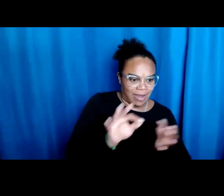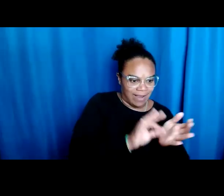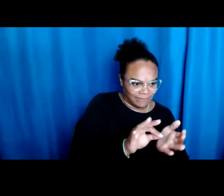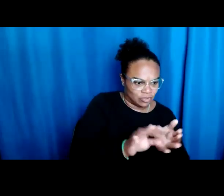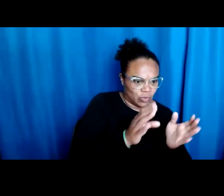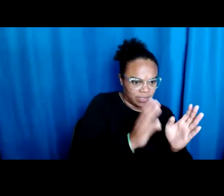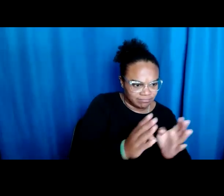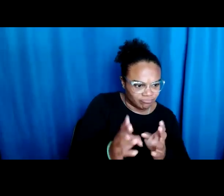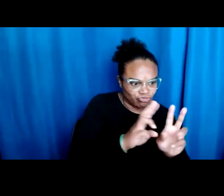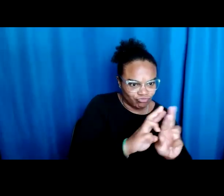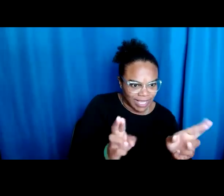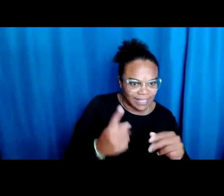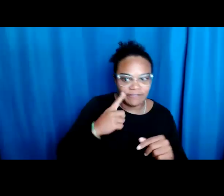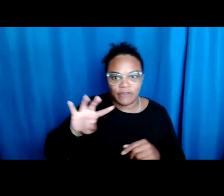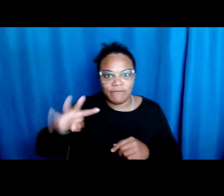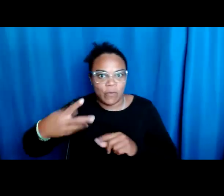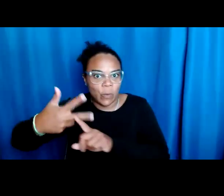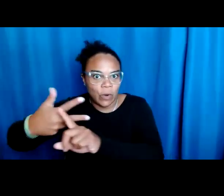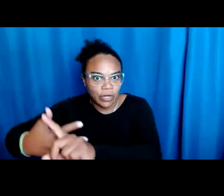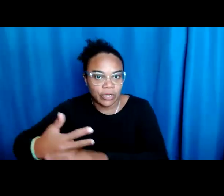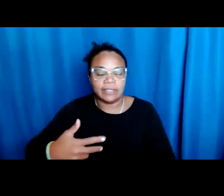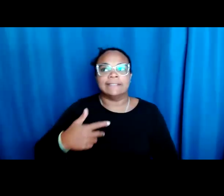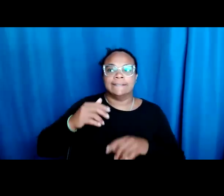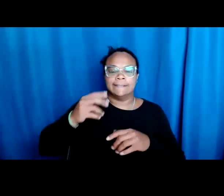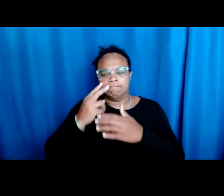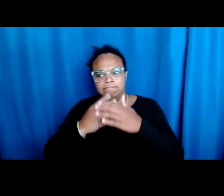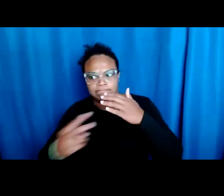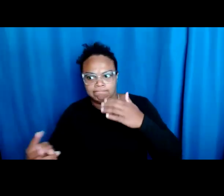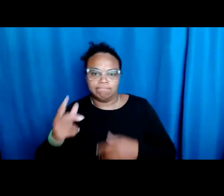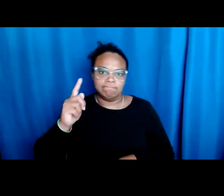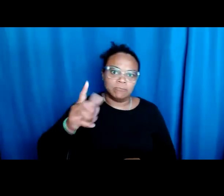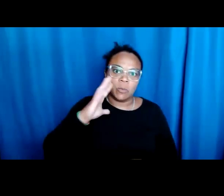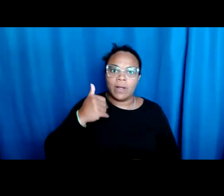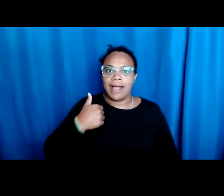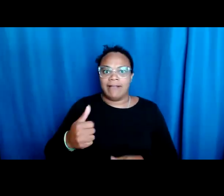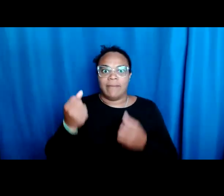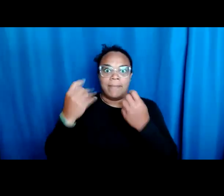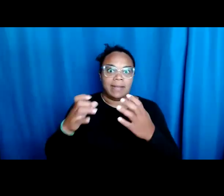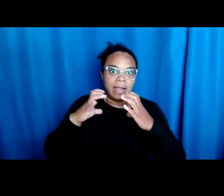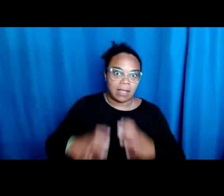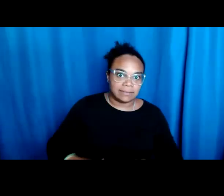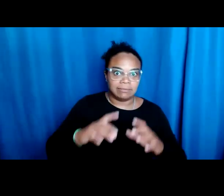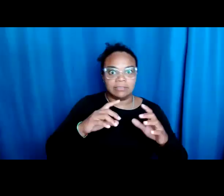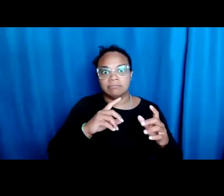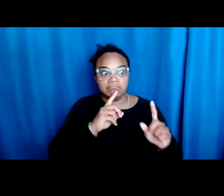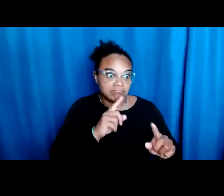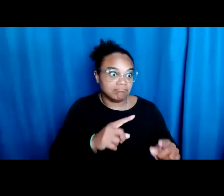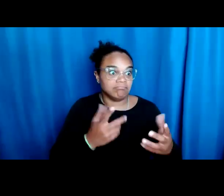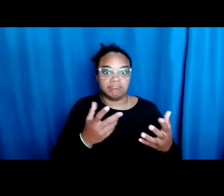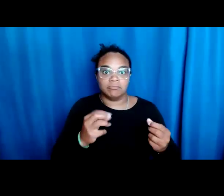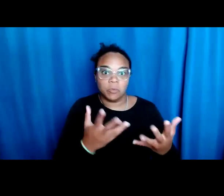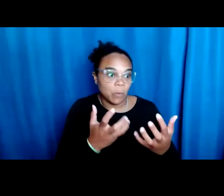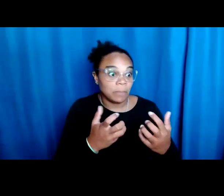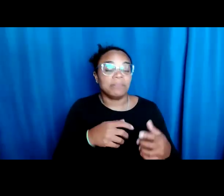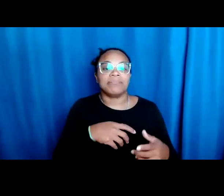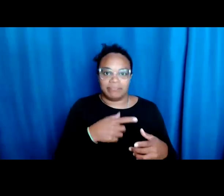advantage of the customer rush. Whatever that opportunity is that has you now